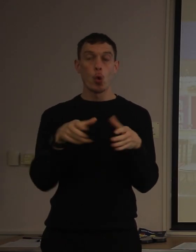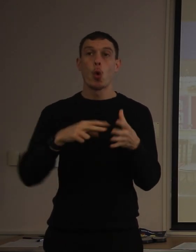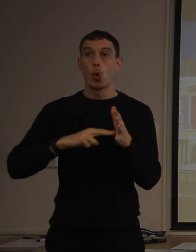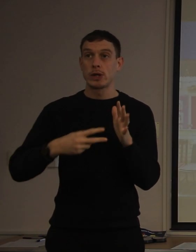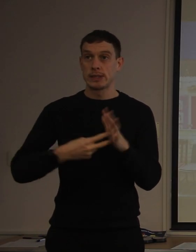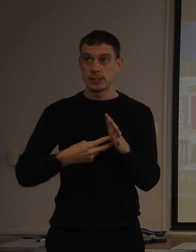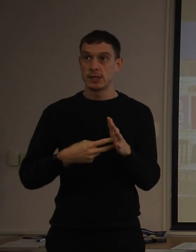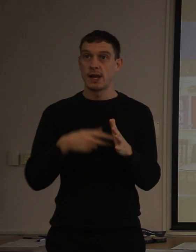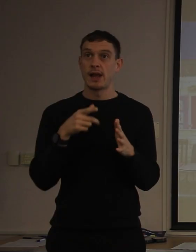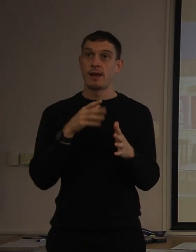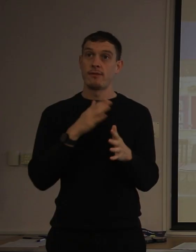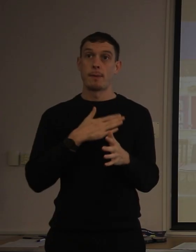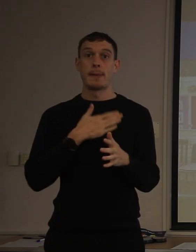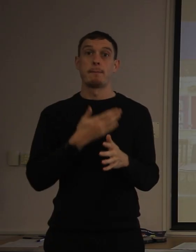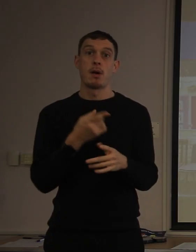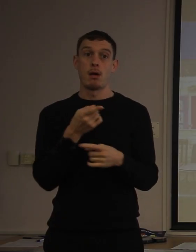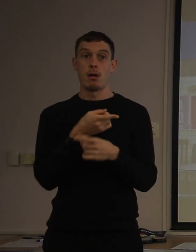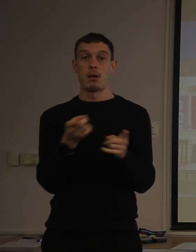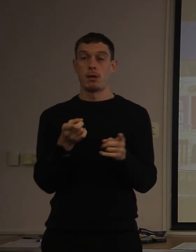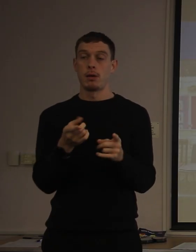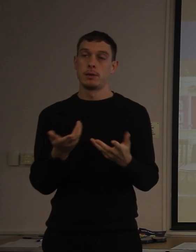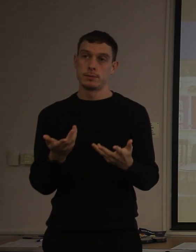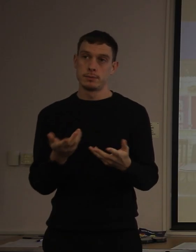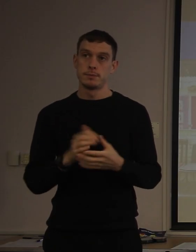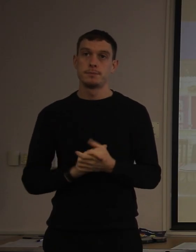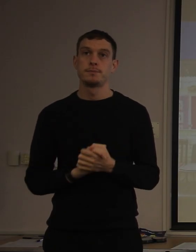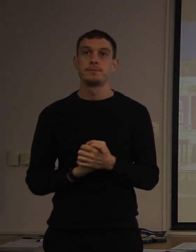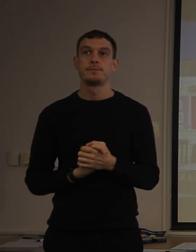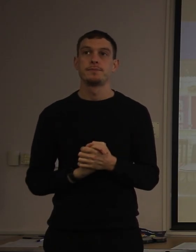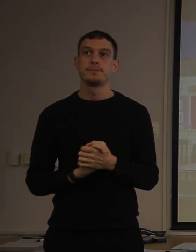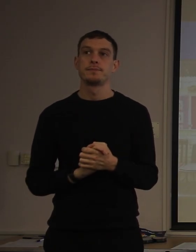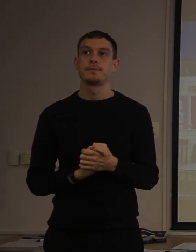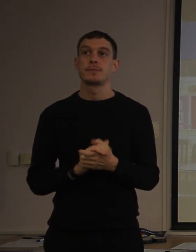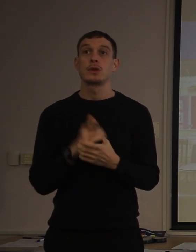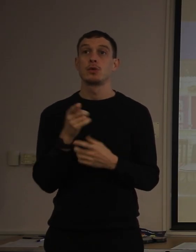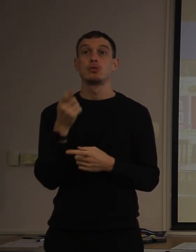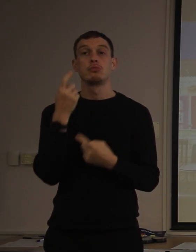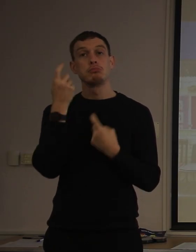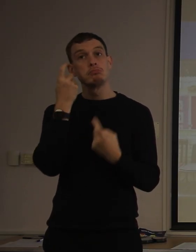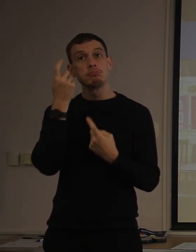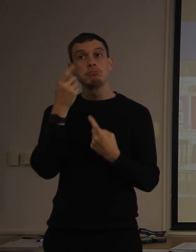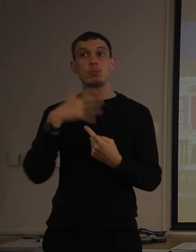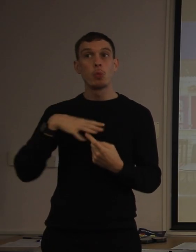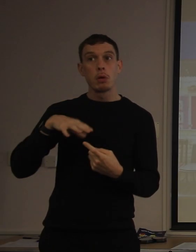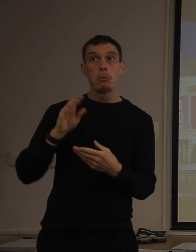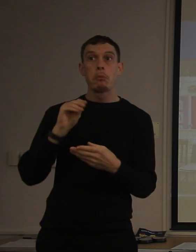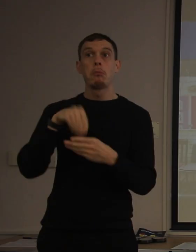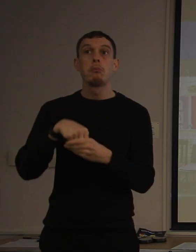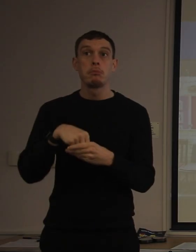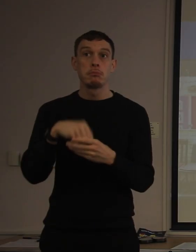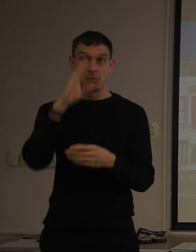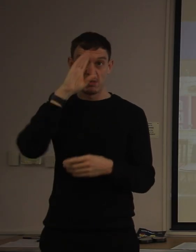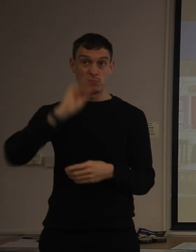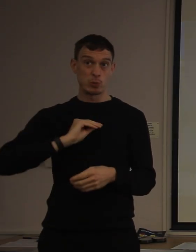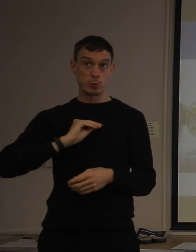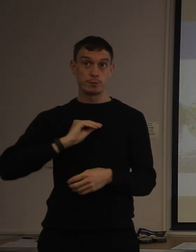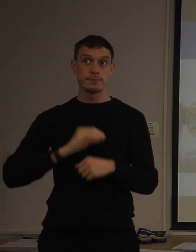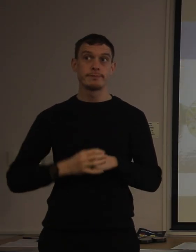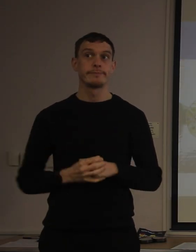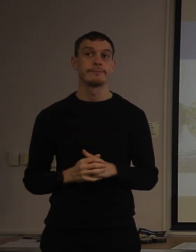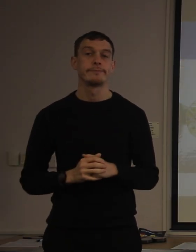organisation if you're a member of a wider organisation. So if you're interested in becoming a maker, just give me a shout at the end.